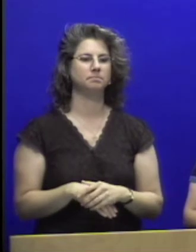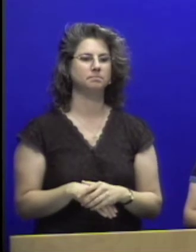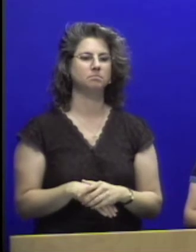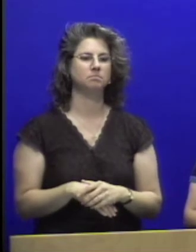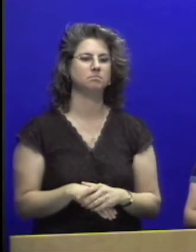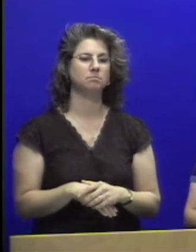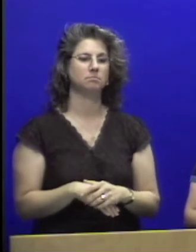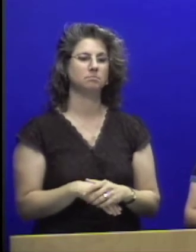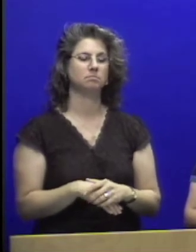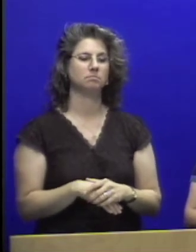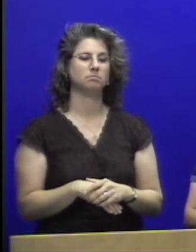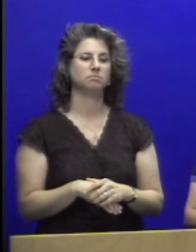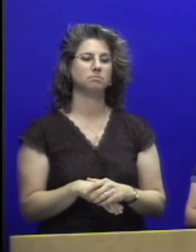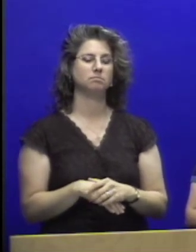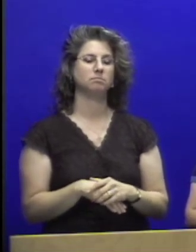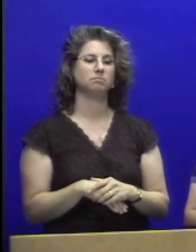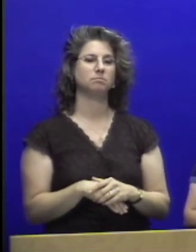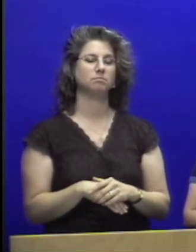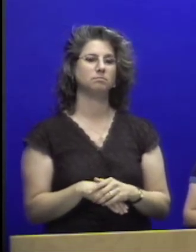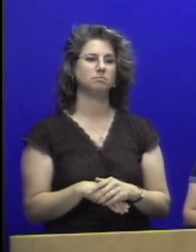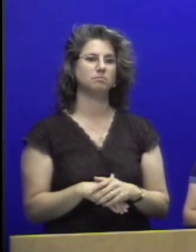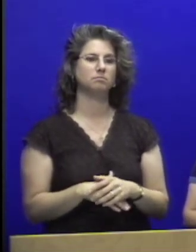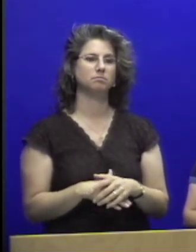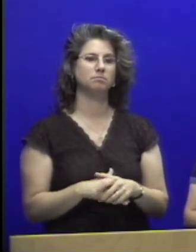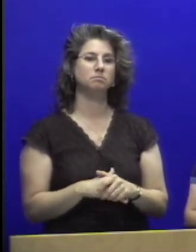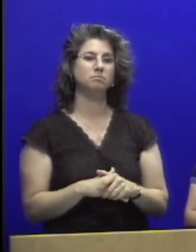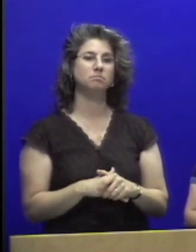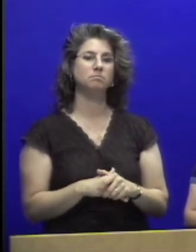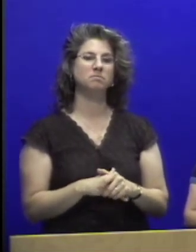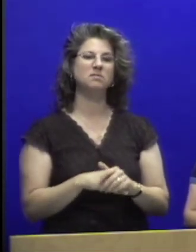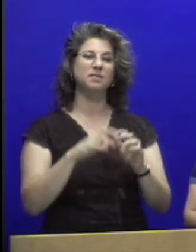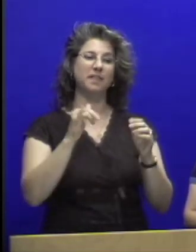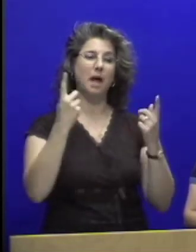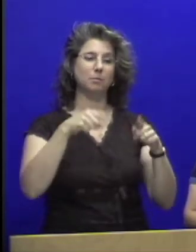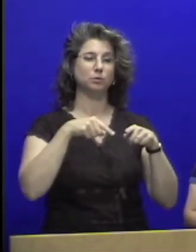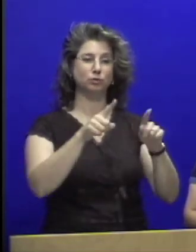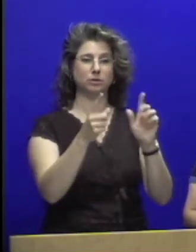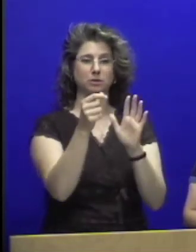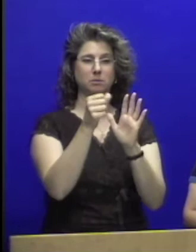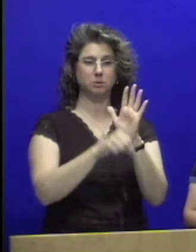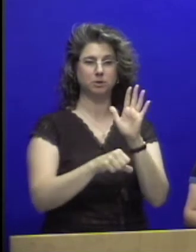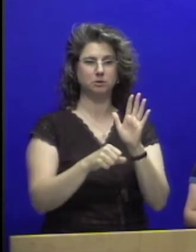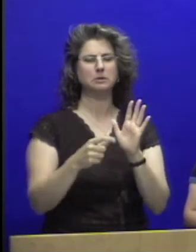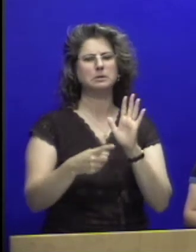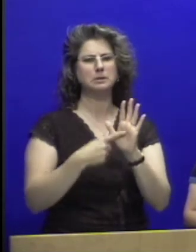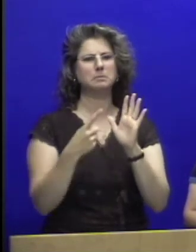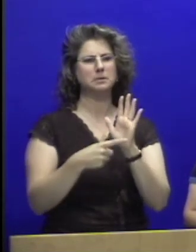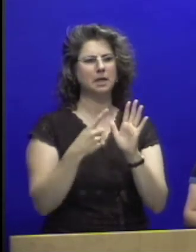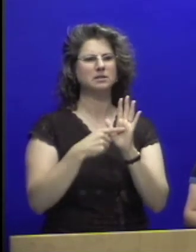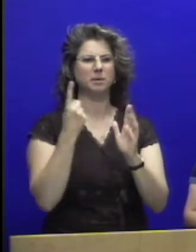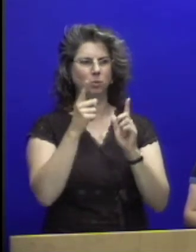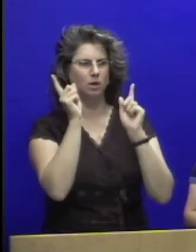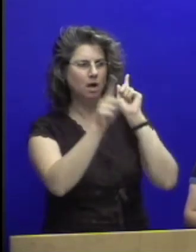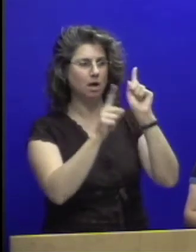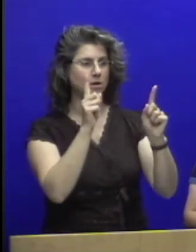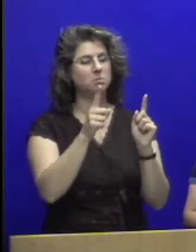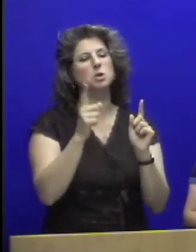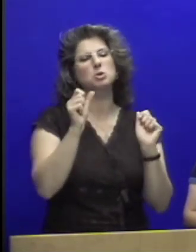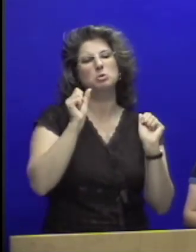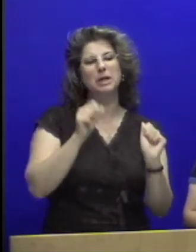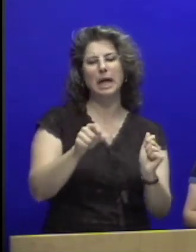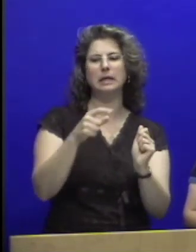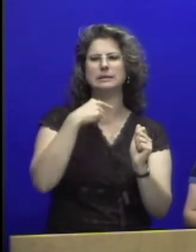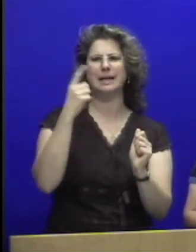You can request to limit the amount of people, but as a teaching institution, we often